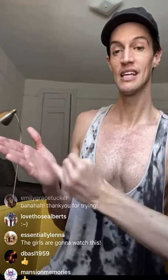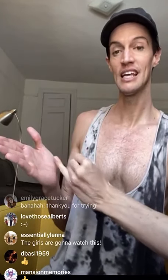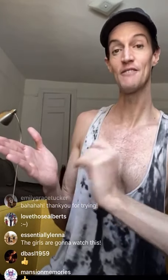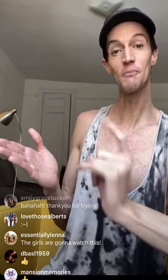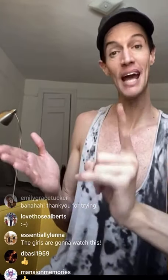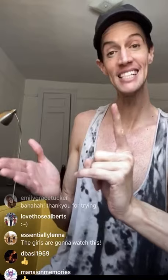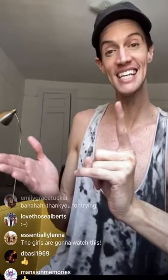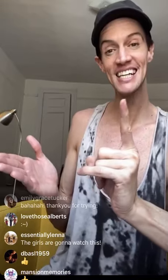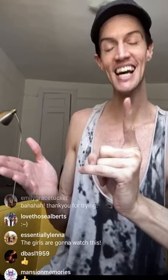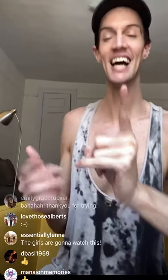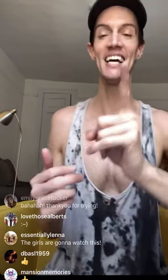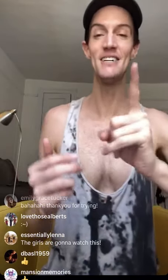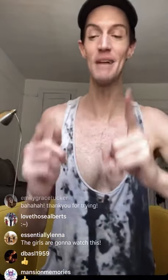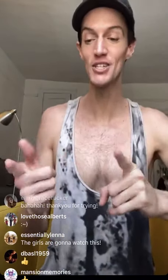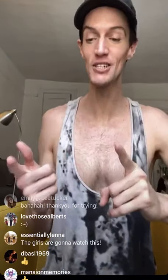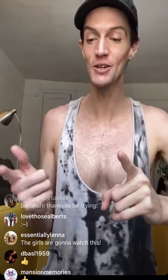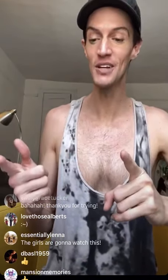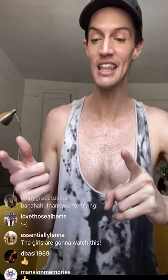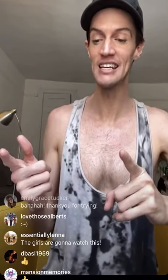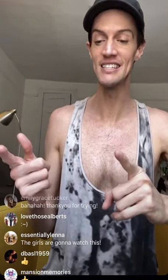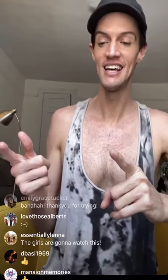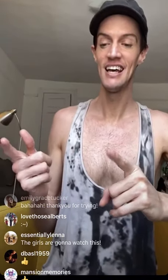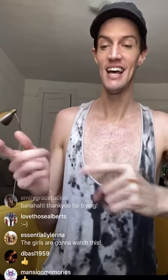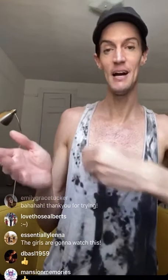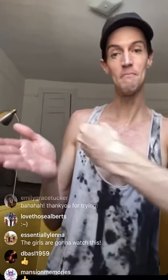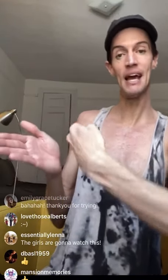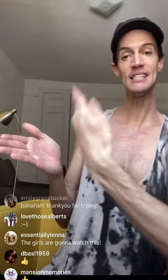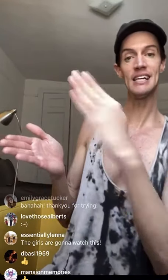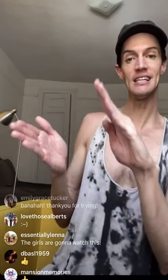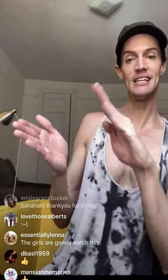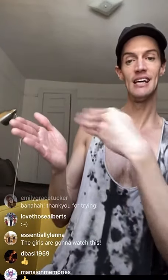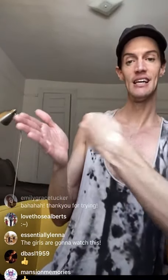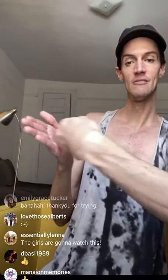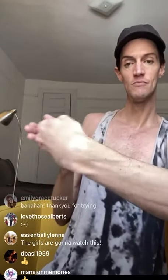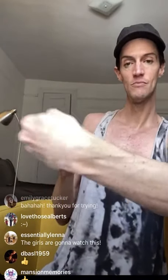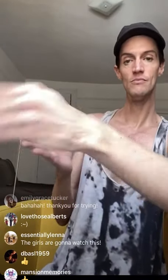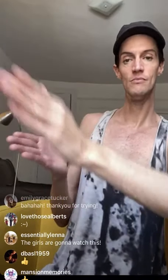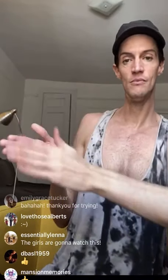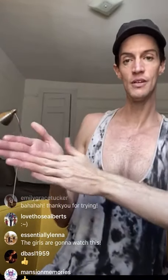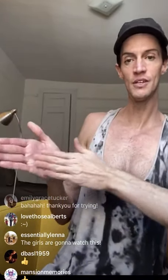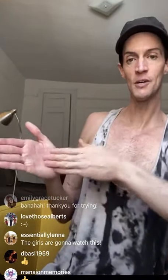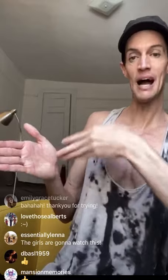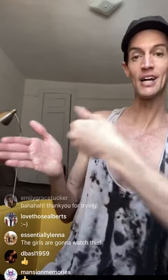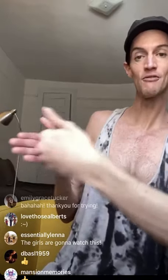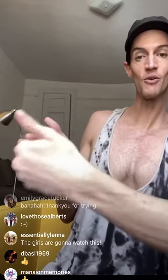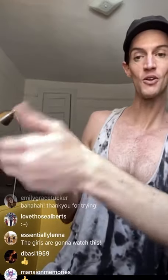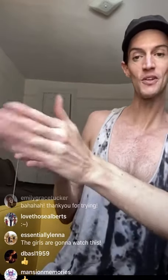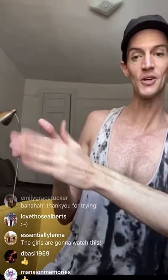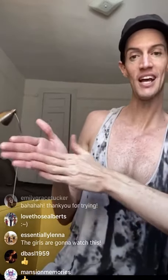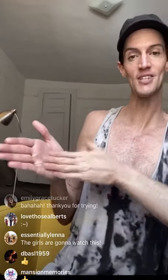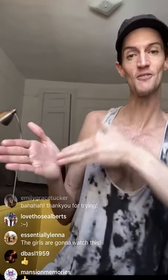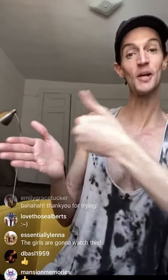you're painting, I just learned this. Painting, you go back and forth with your hand. So if you're a